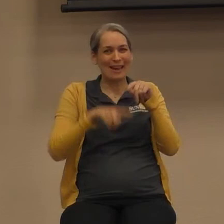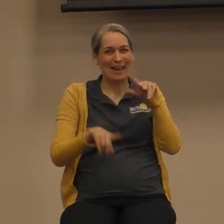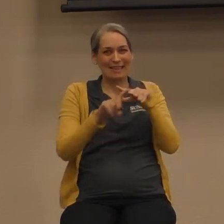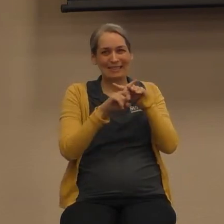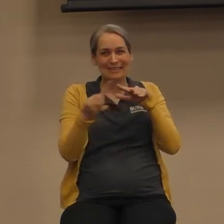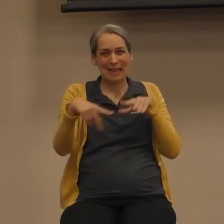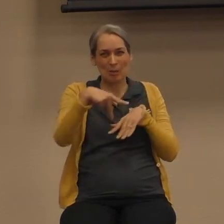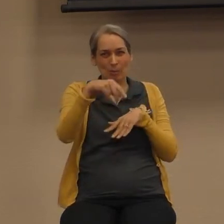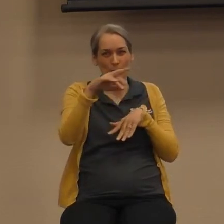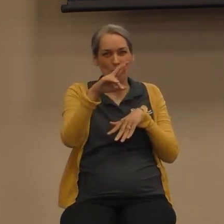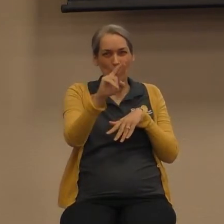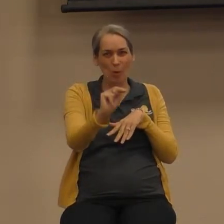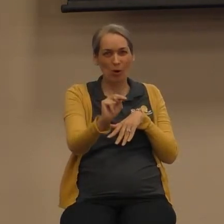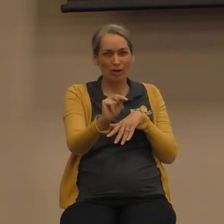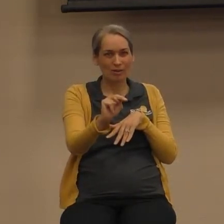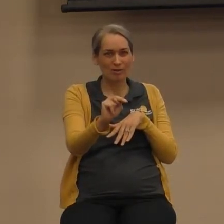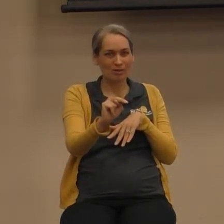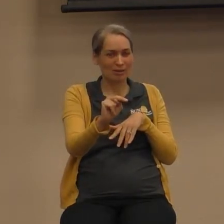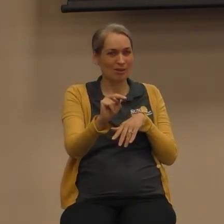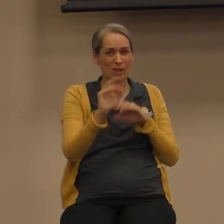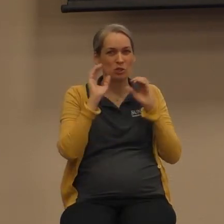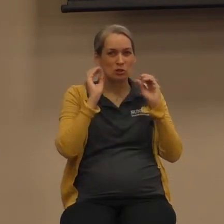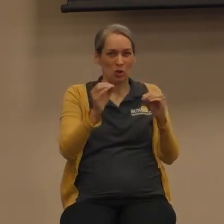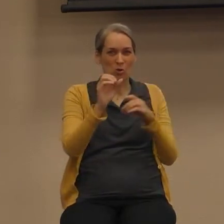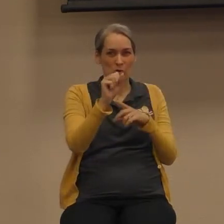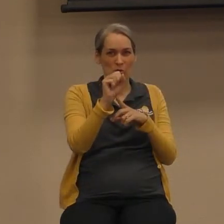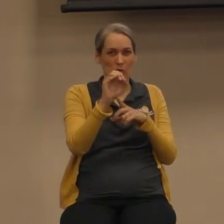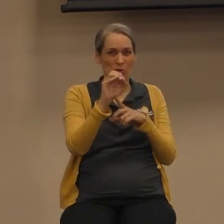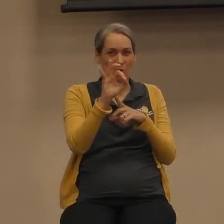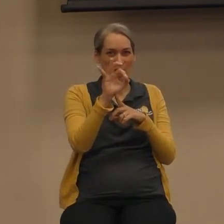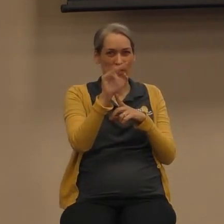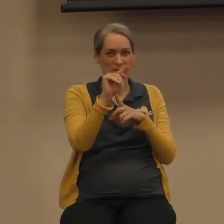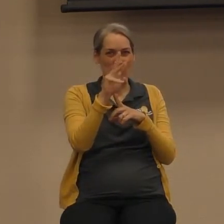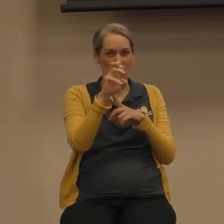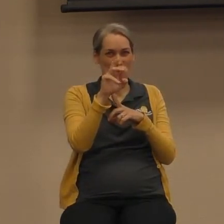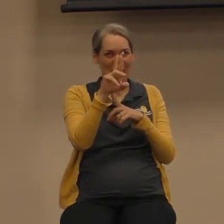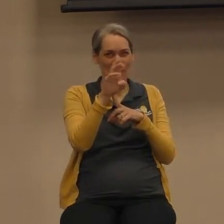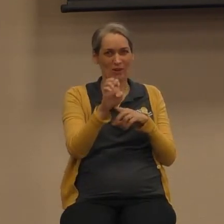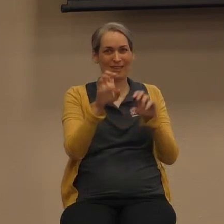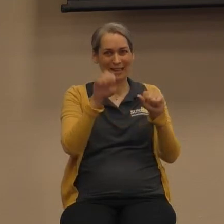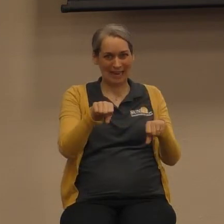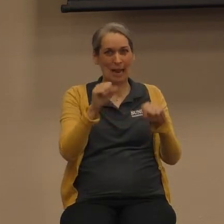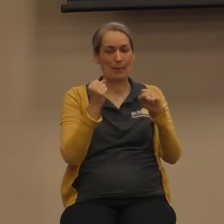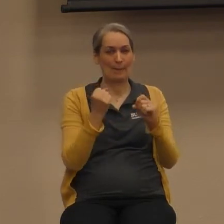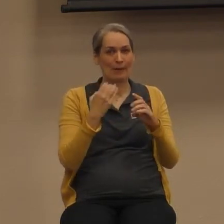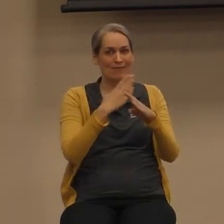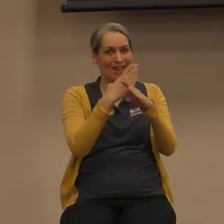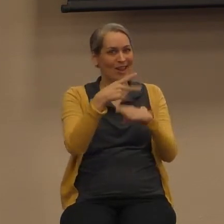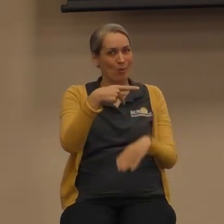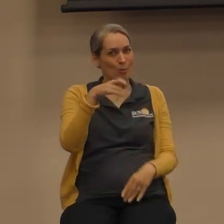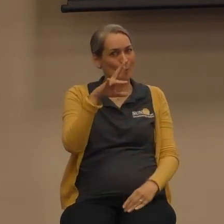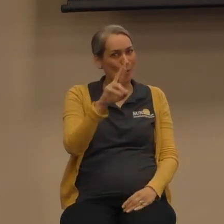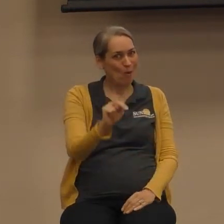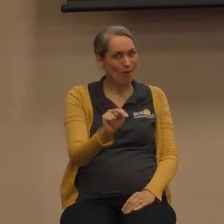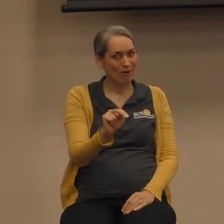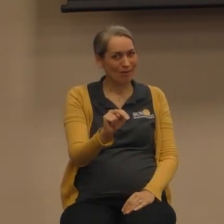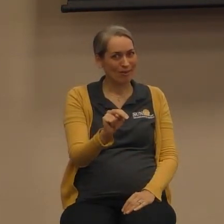pornography, whether it's softcore or hardcore, I don't care. We're not going to, if we're going to go back to what pornography is defined as, right, anything that's sexually